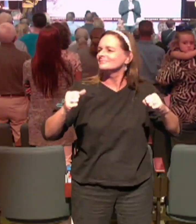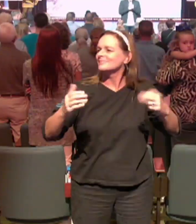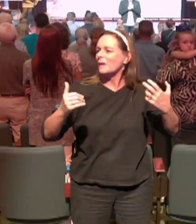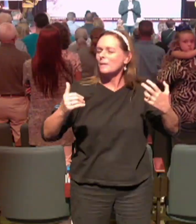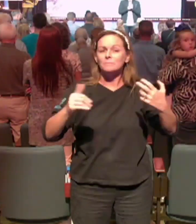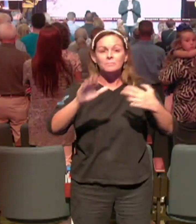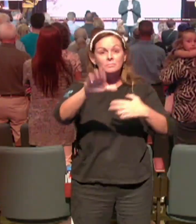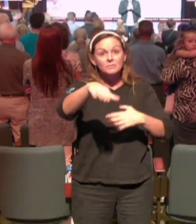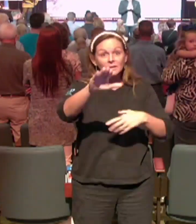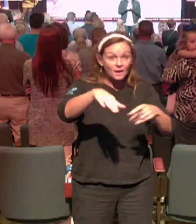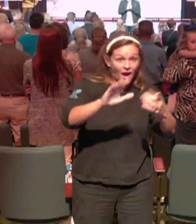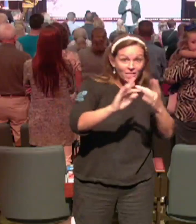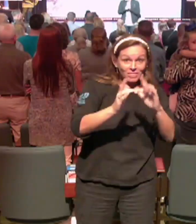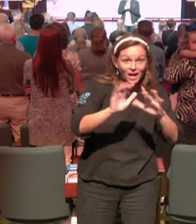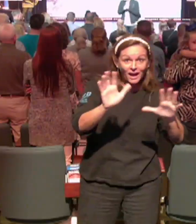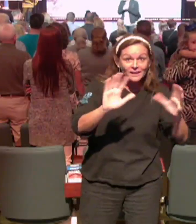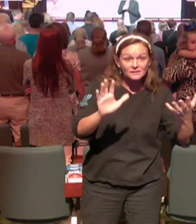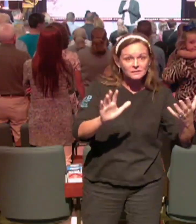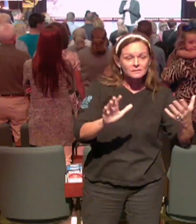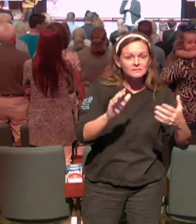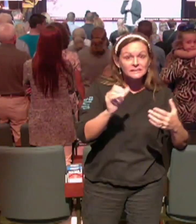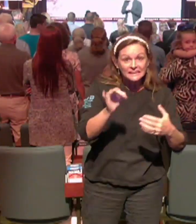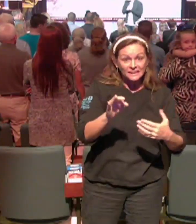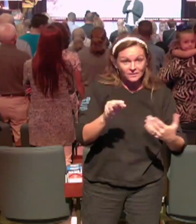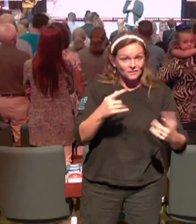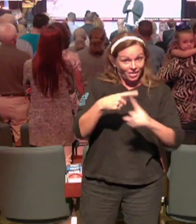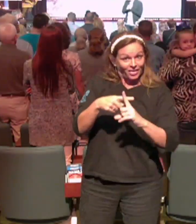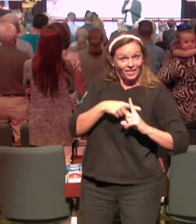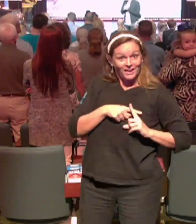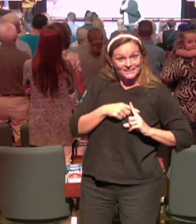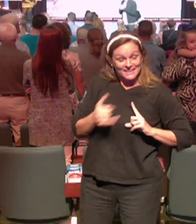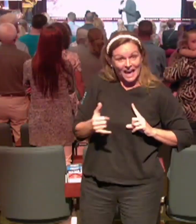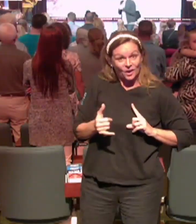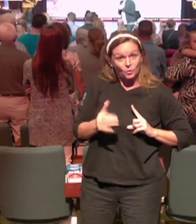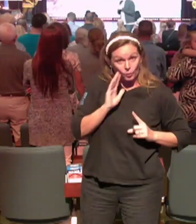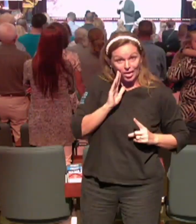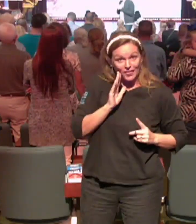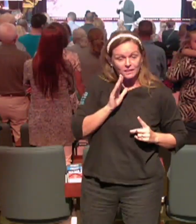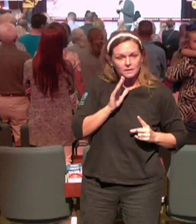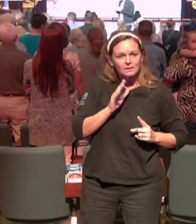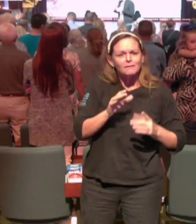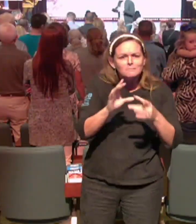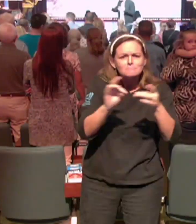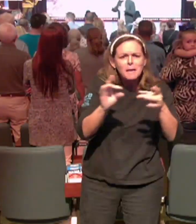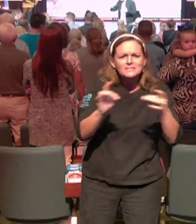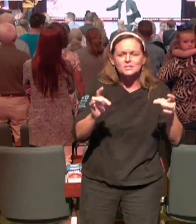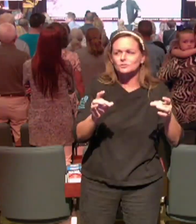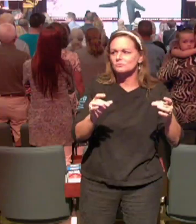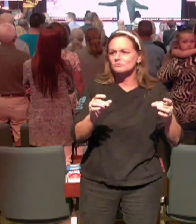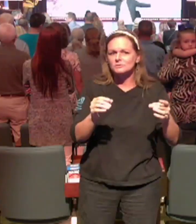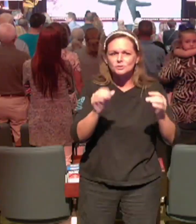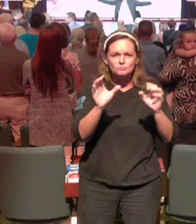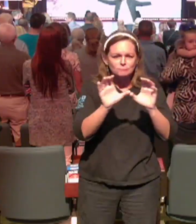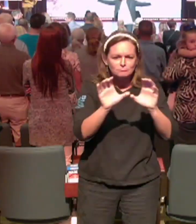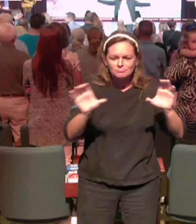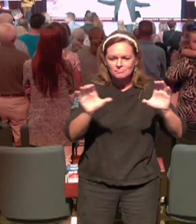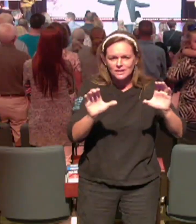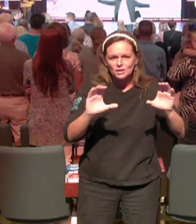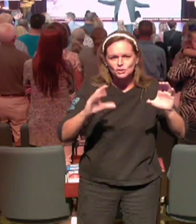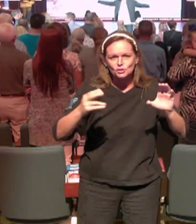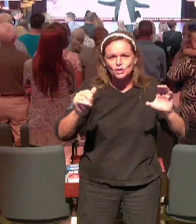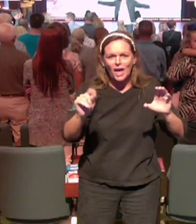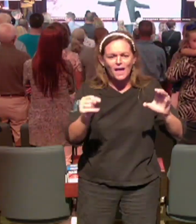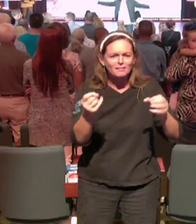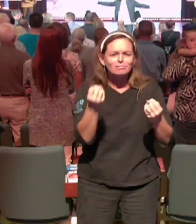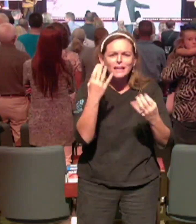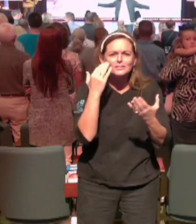Jesus loves you so much. He loves you so much. And so we're going to pray this prayer. And the Bible says that this is just a prayer of surrender to God,